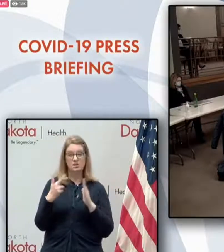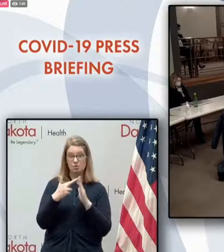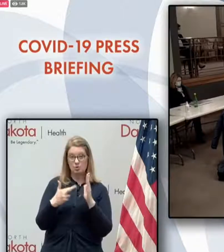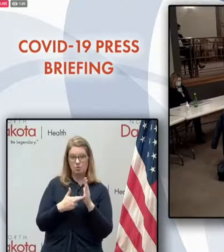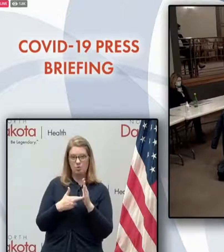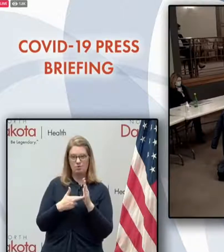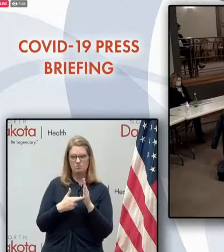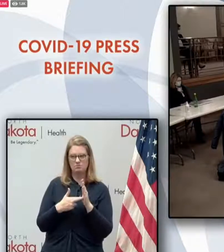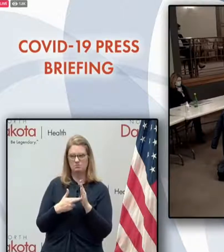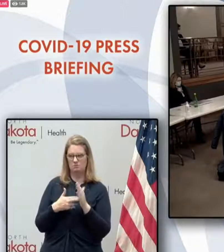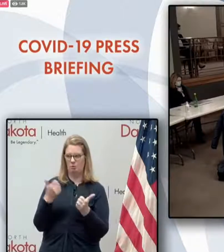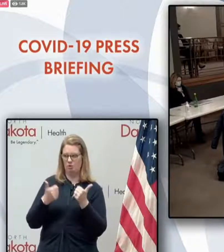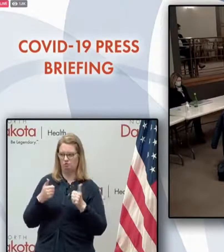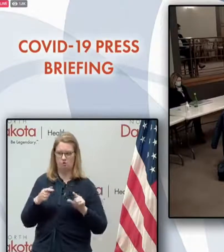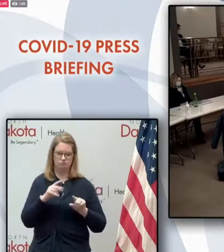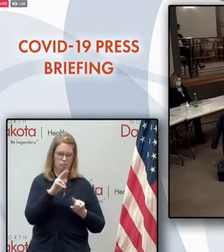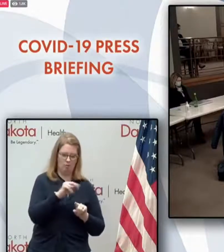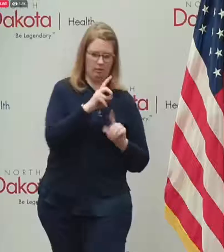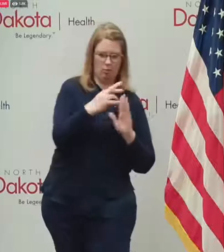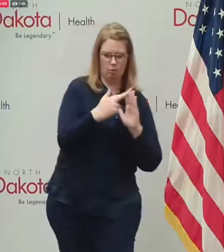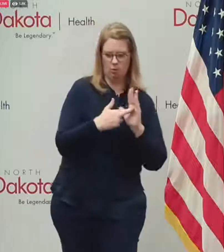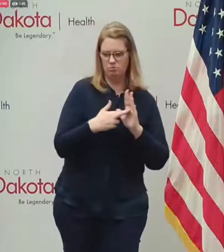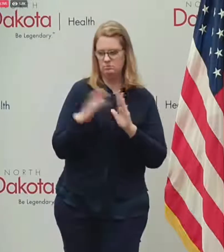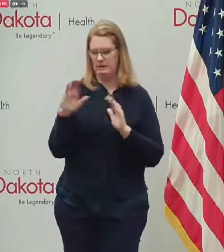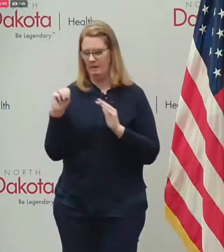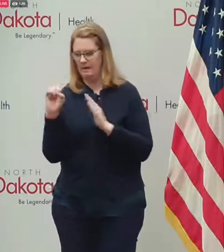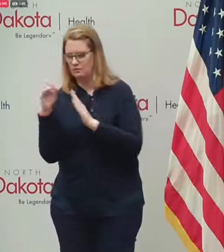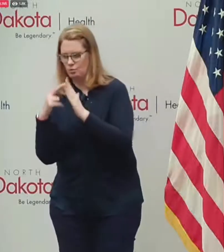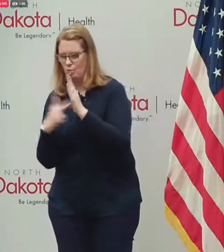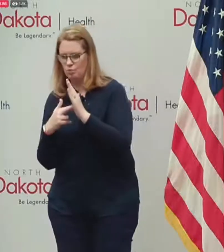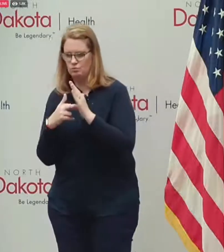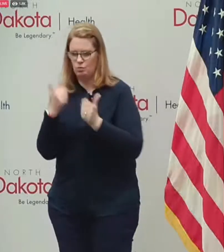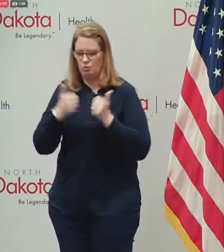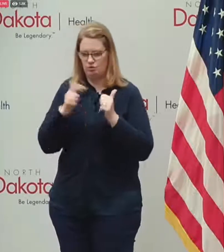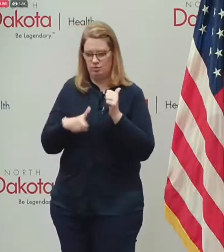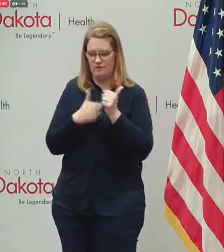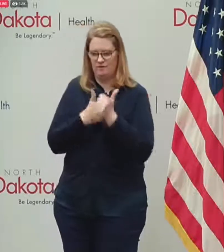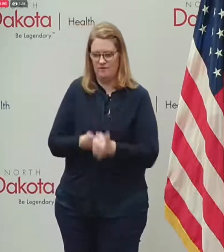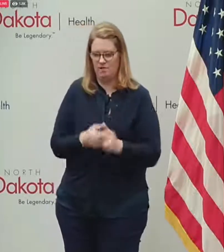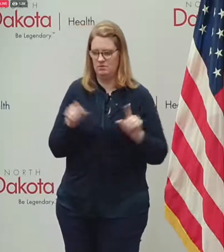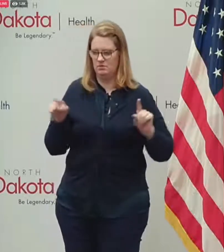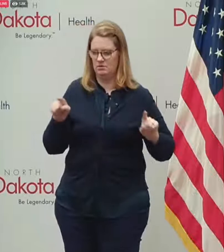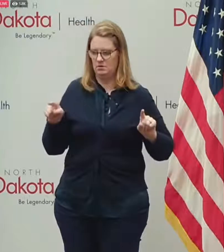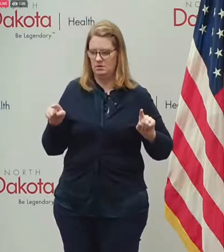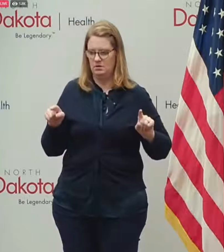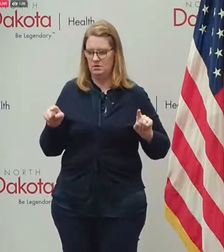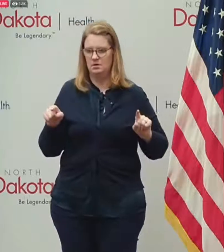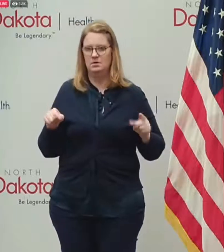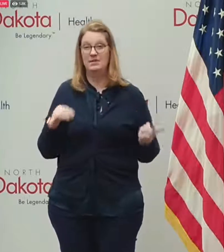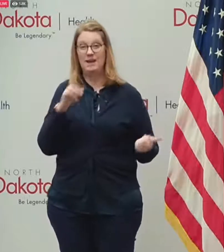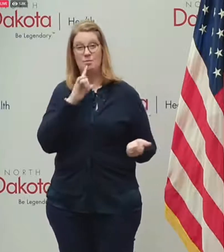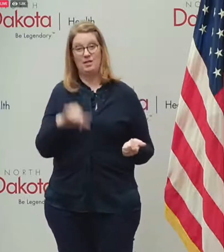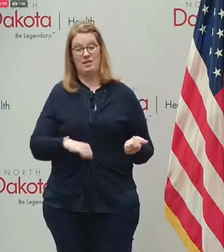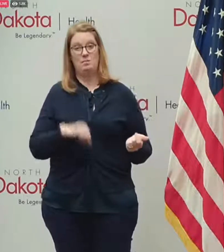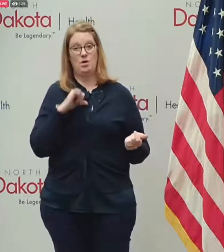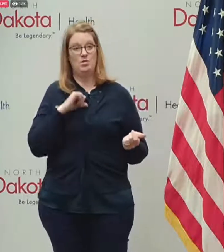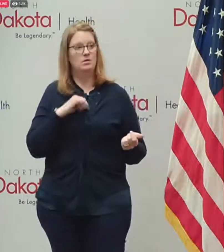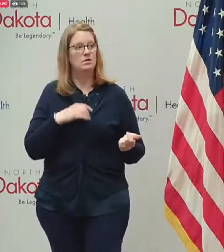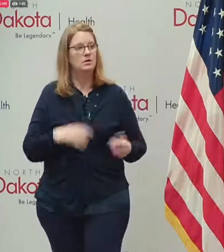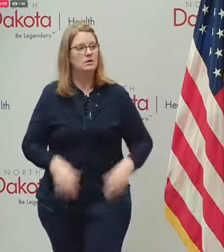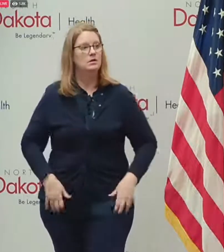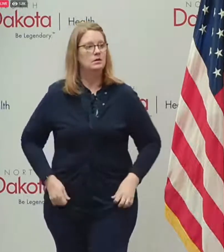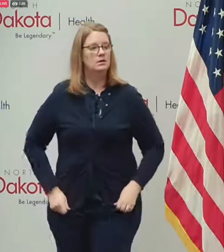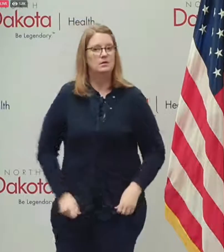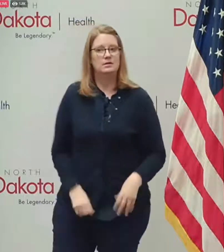what's the kind of timeline we're looking at? So, again, I'm really proud of what Adam Willis wrote today because it is accurate